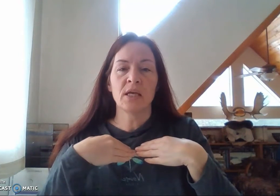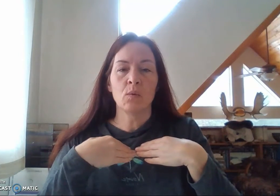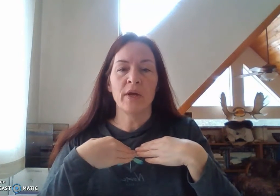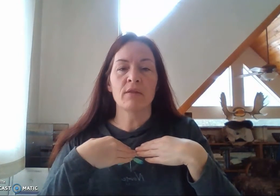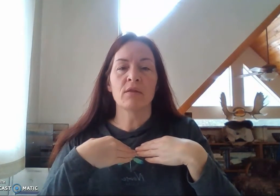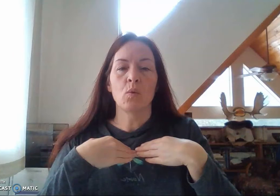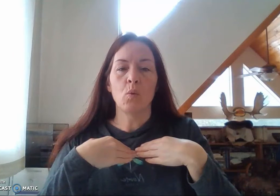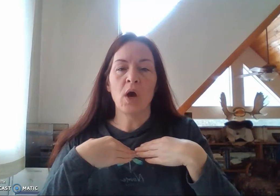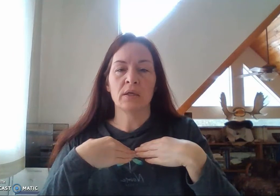Wednesday with w.